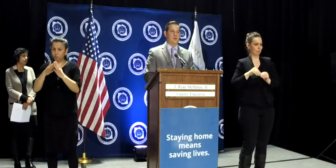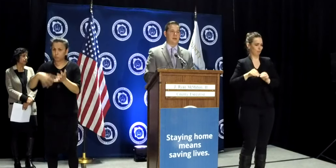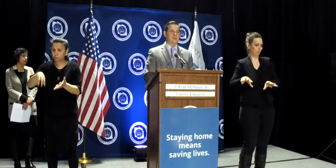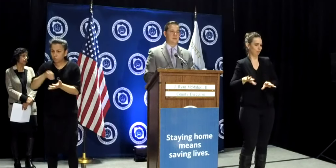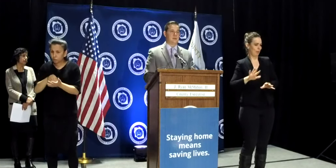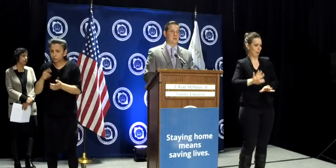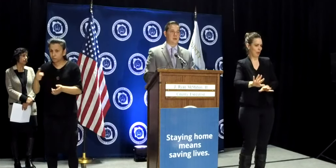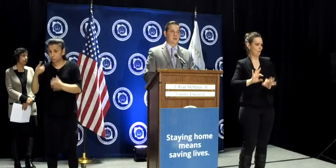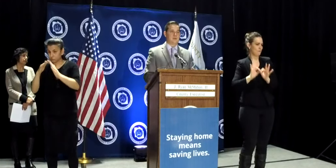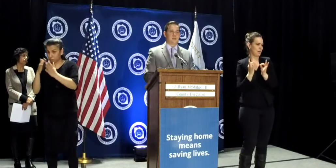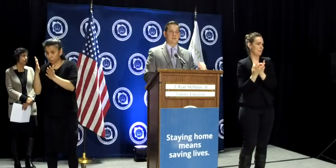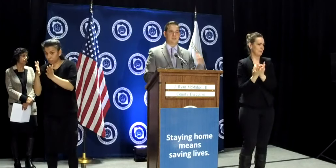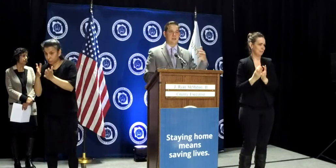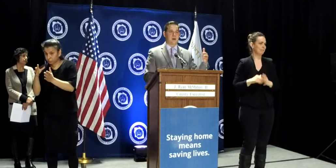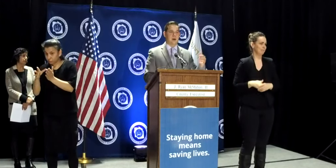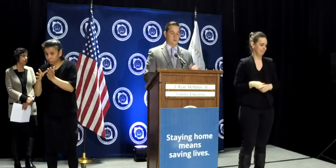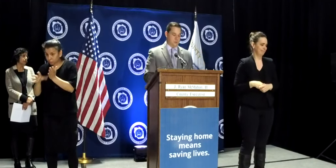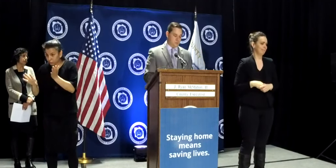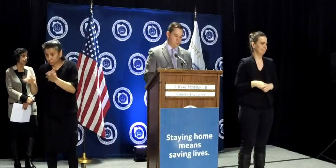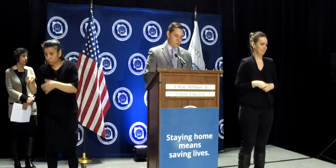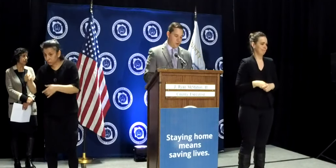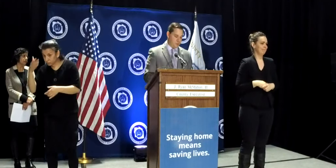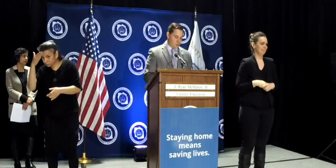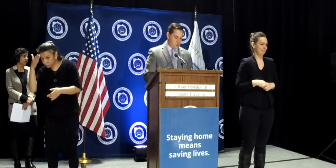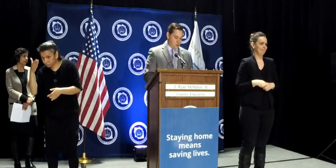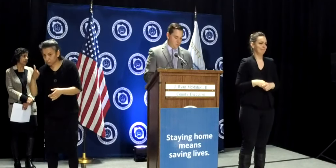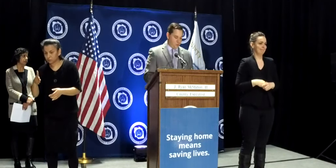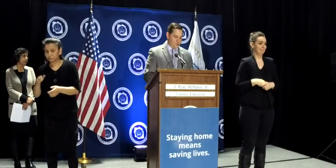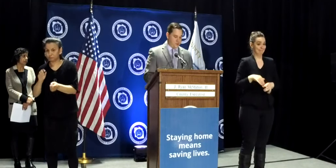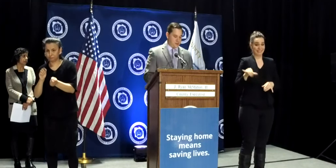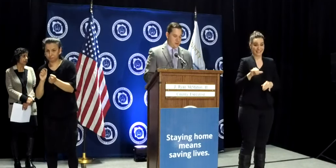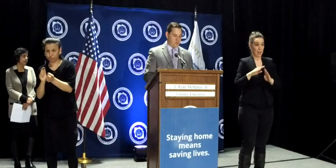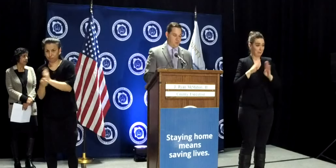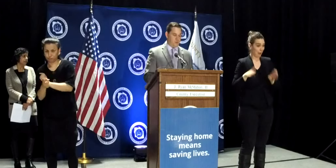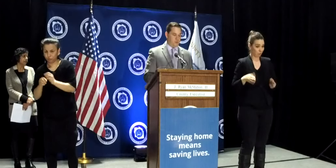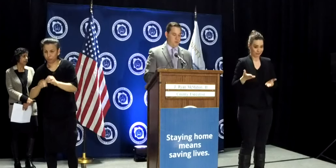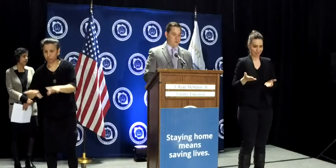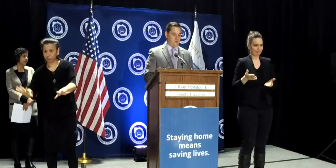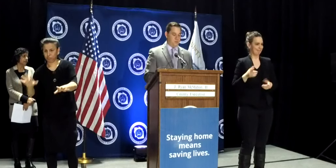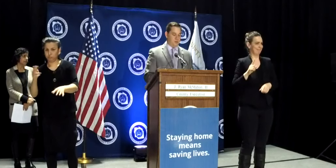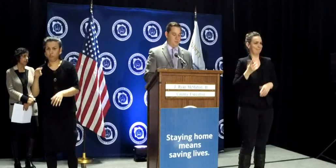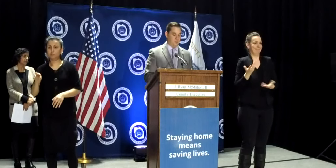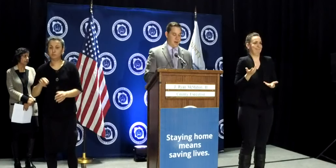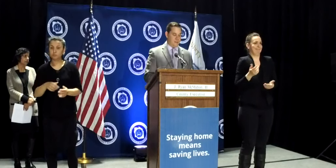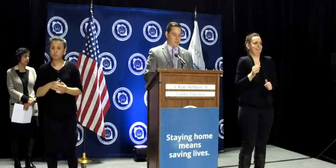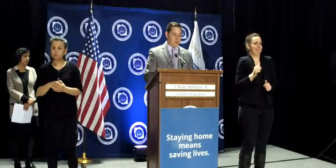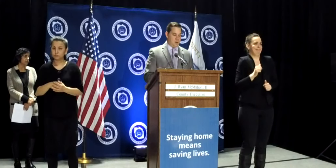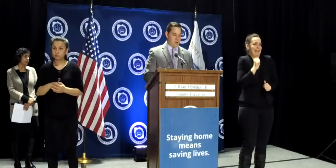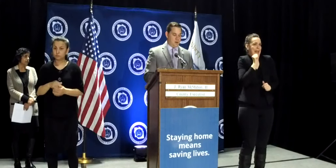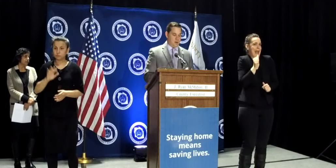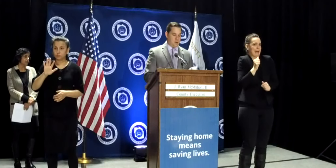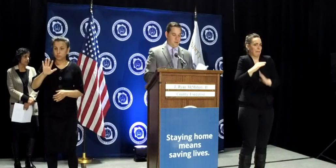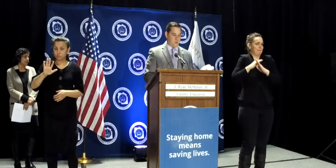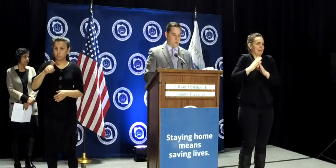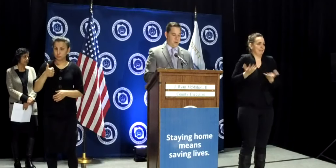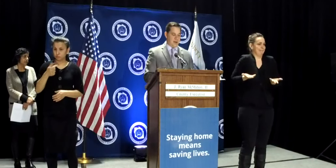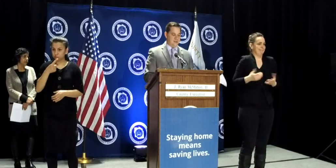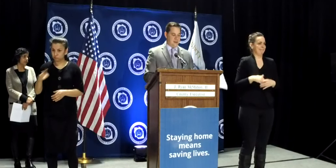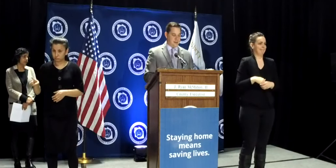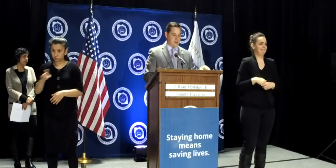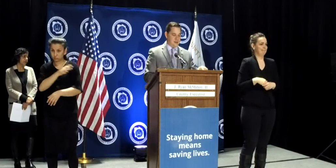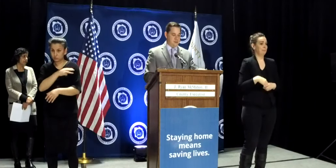of COVID-19 because they live in the same house. So 46 out of the 442 are people that